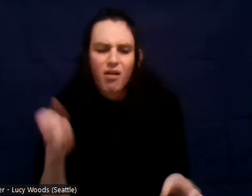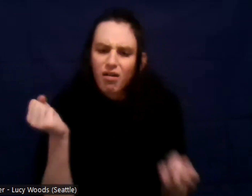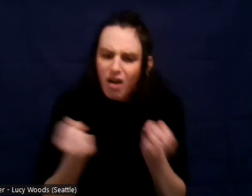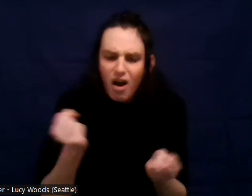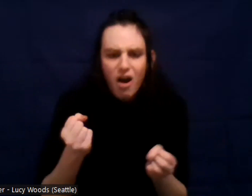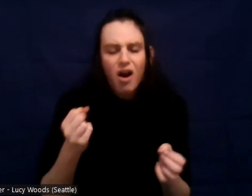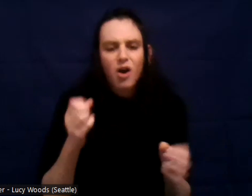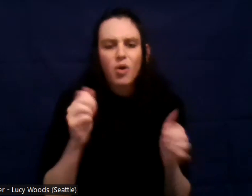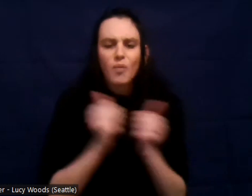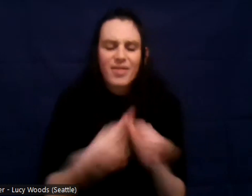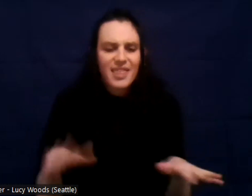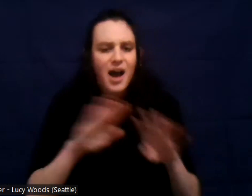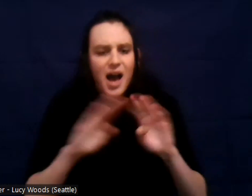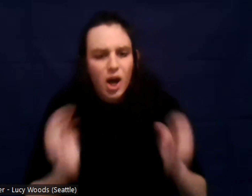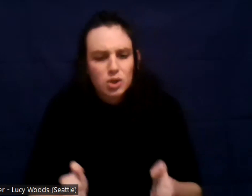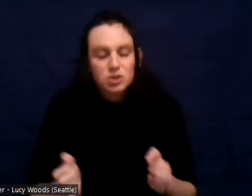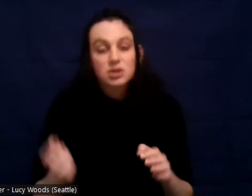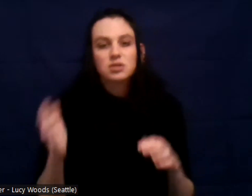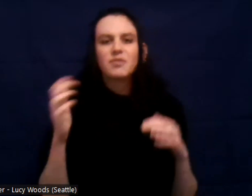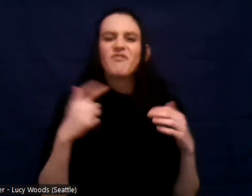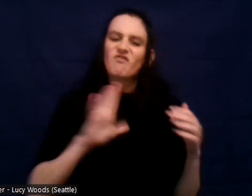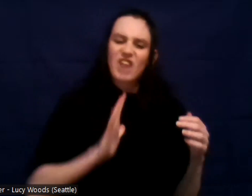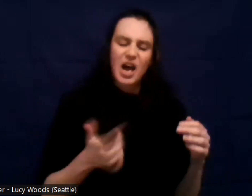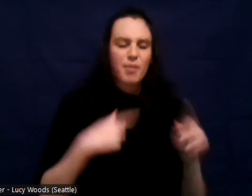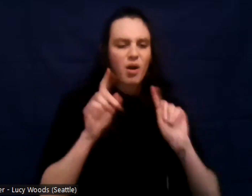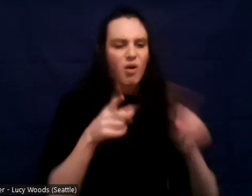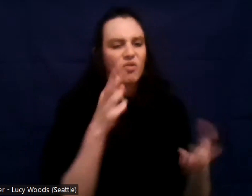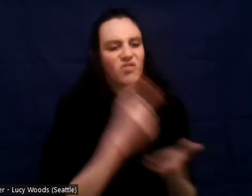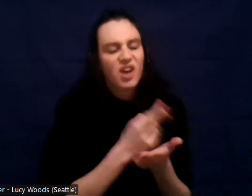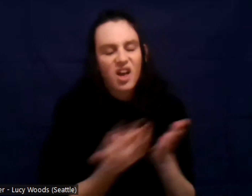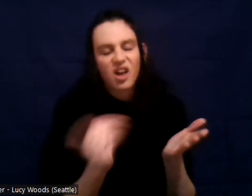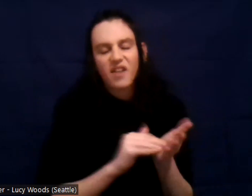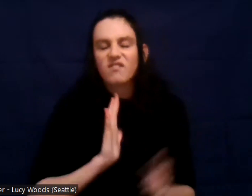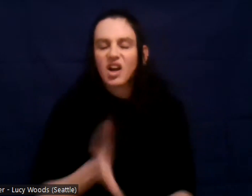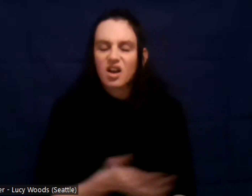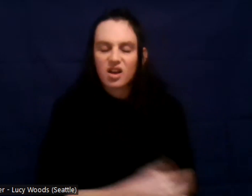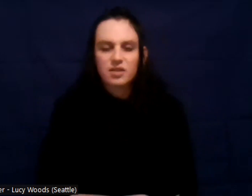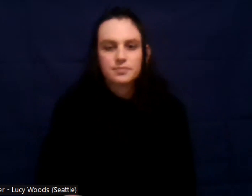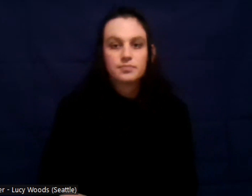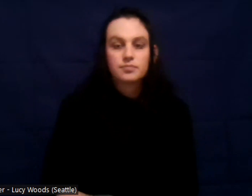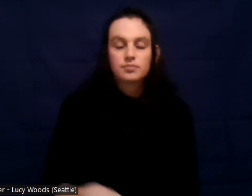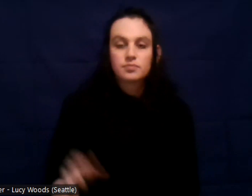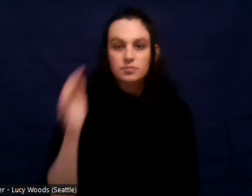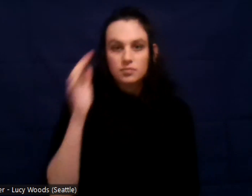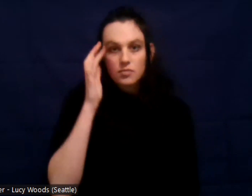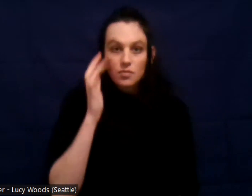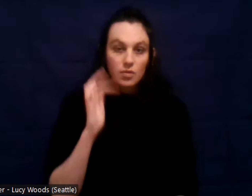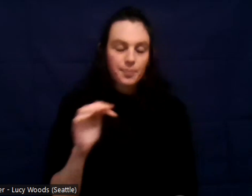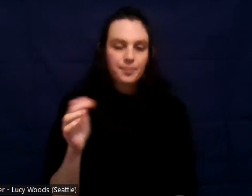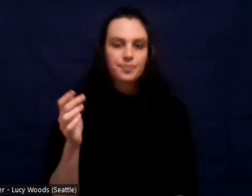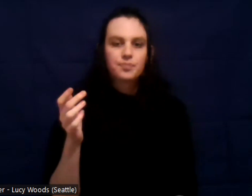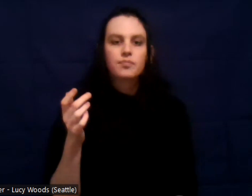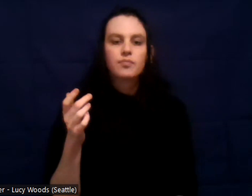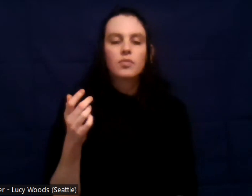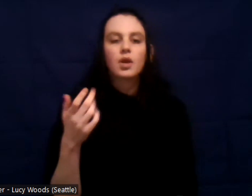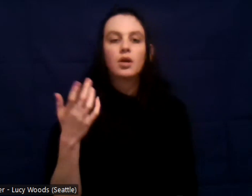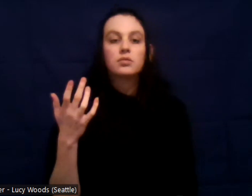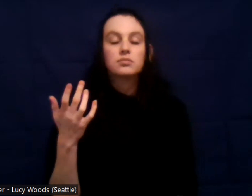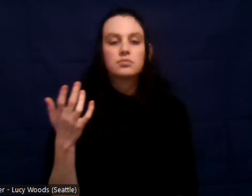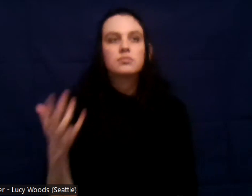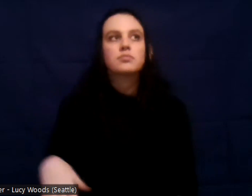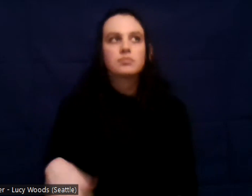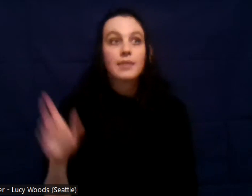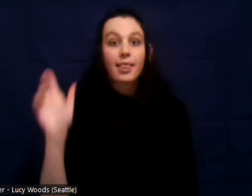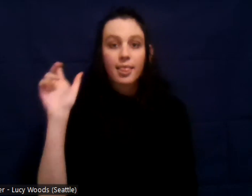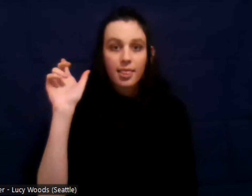Fine. So I went, and I'm going to kind of like jump forward to my solution here. So I always